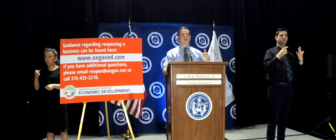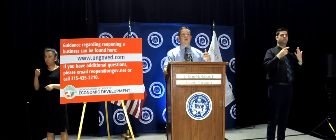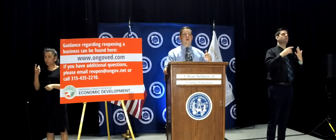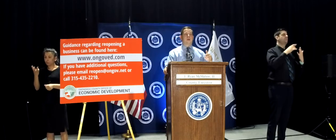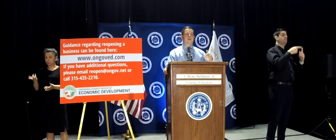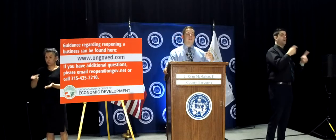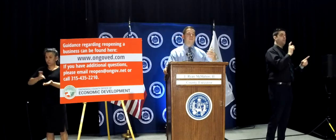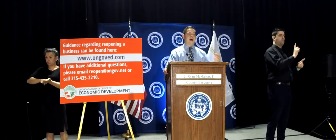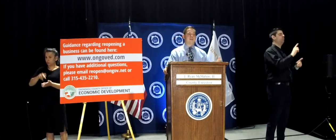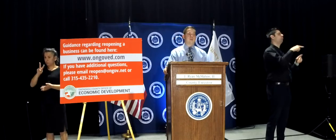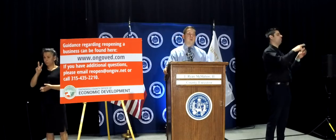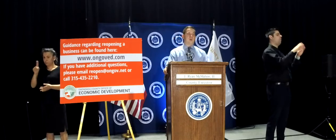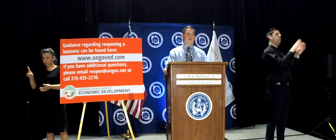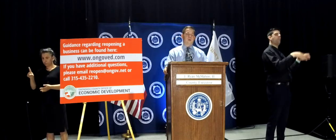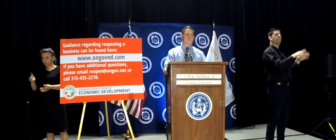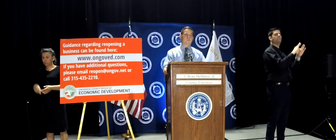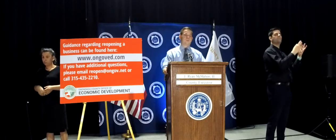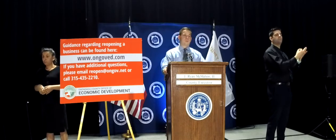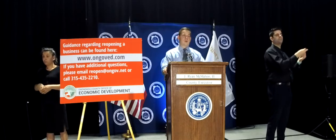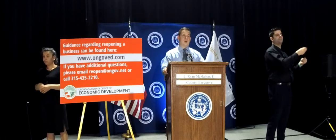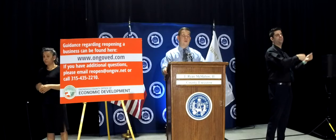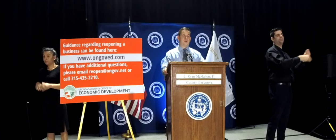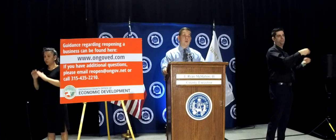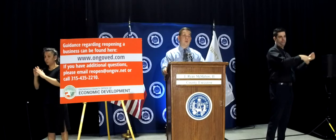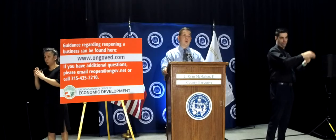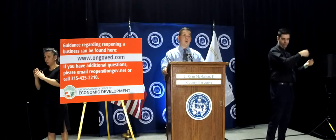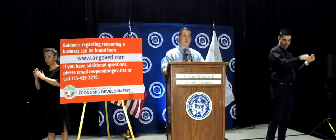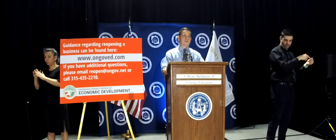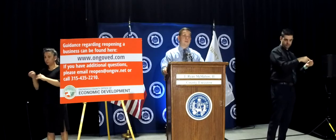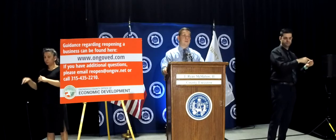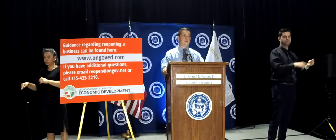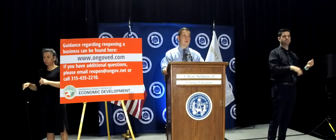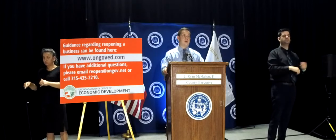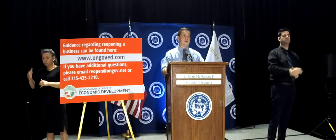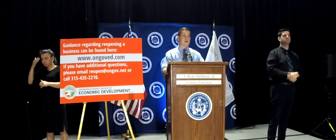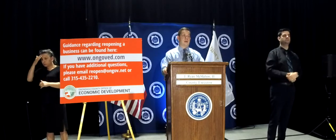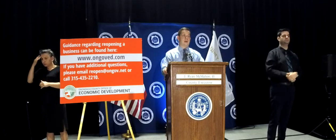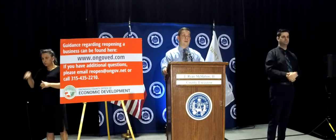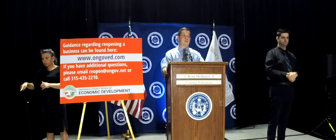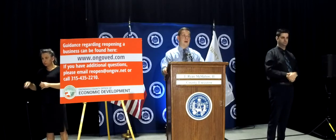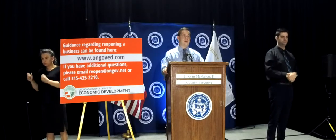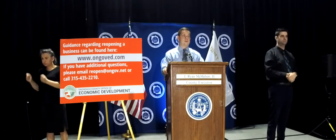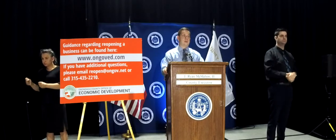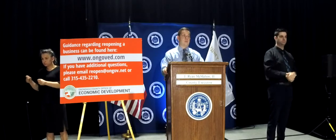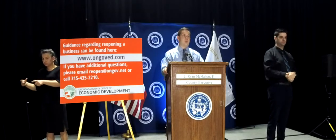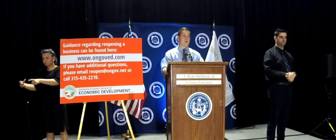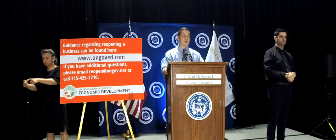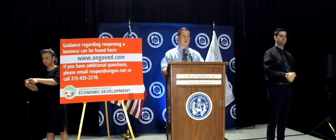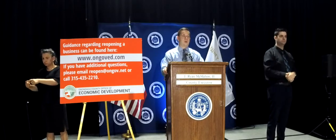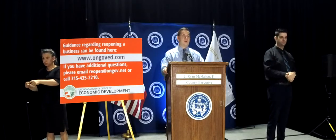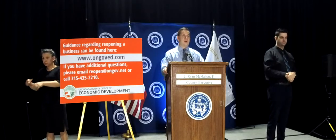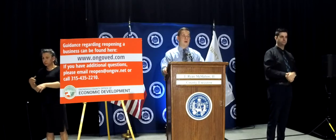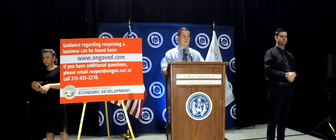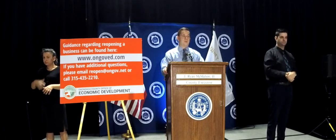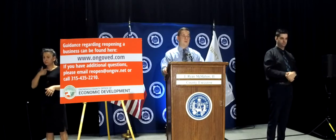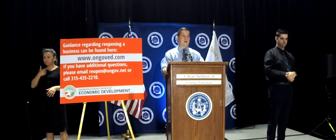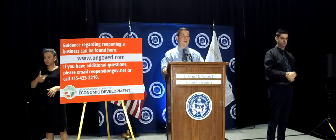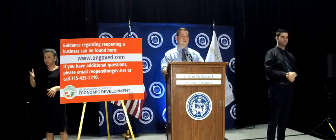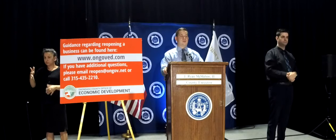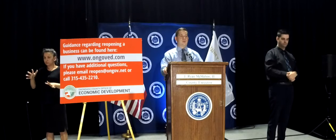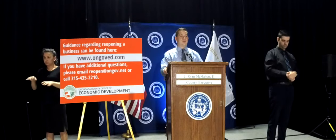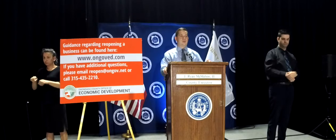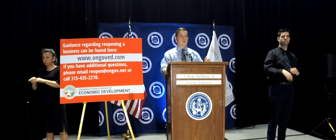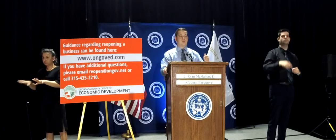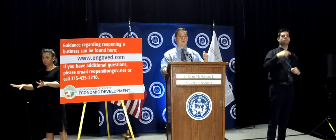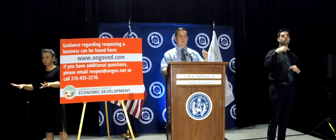household tests positive with COVID, you're going to be in a quarantine. You're not allowed to leave the house at that point. You're then